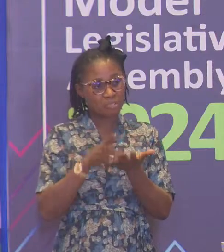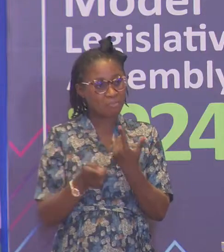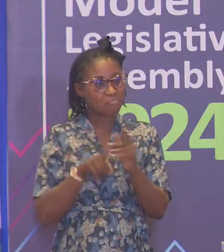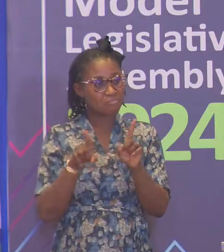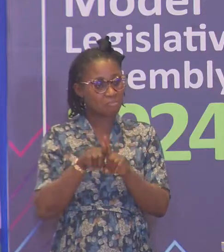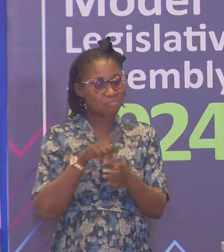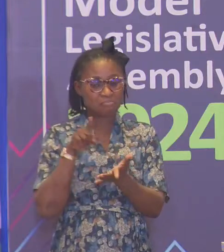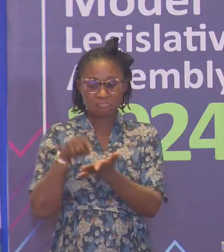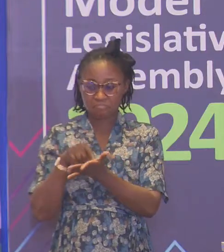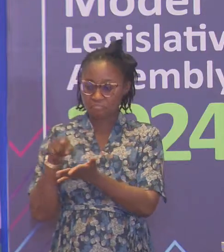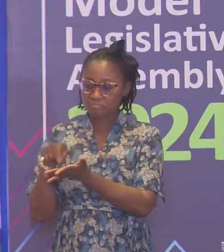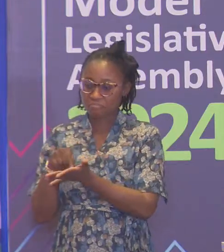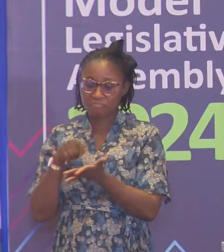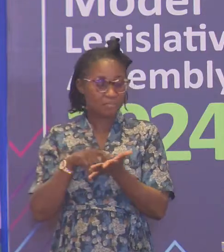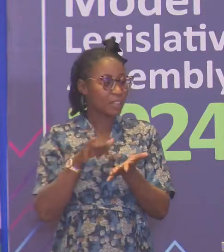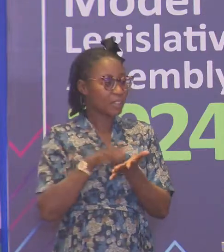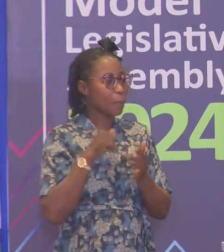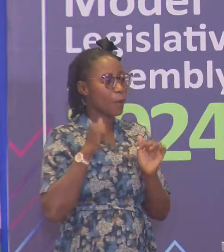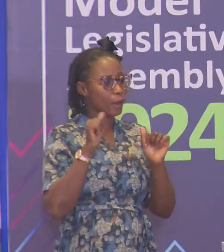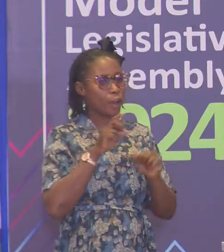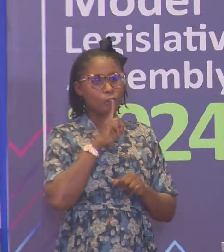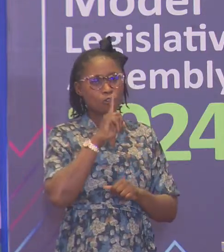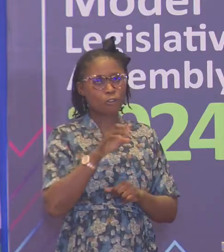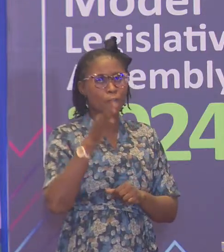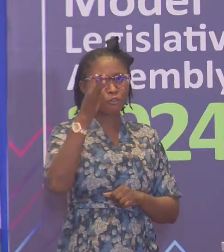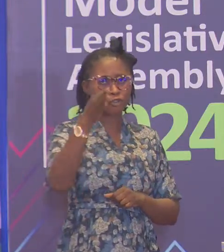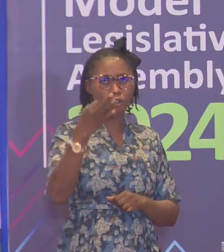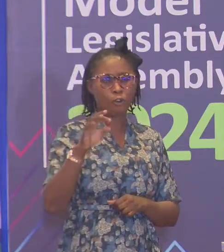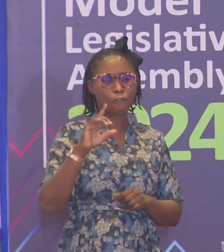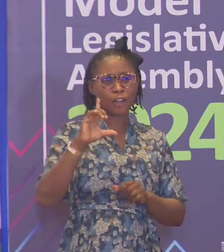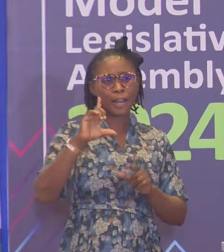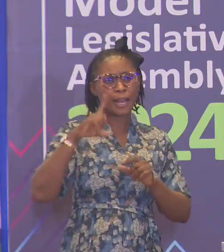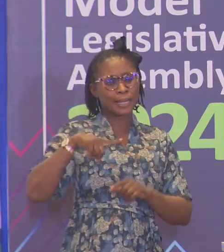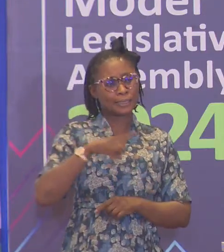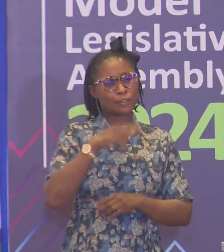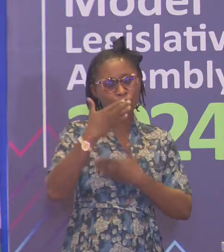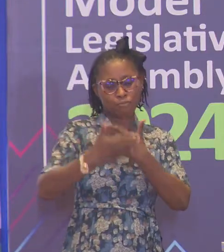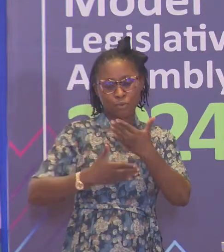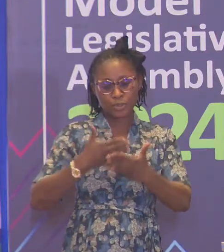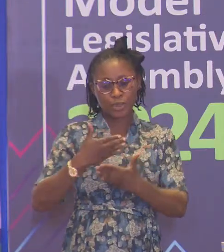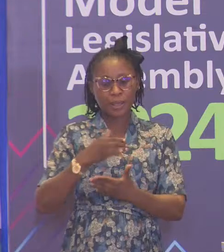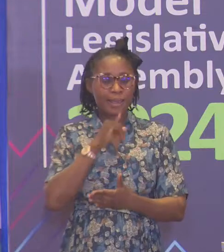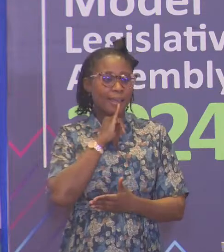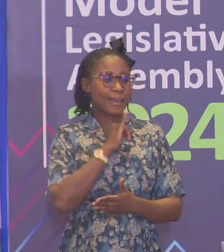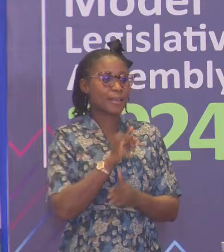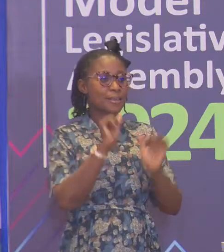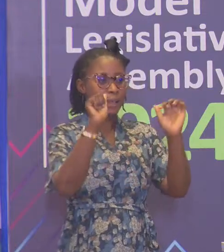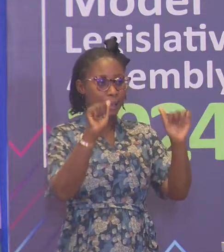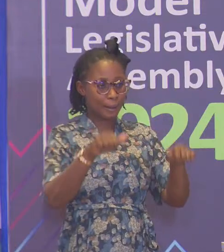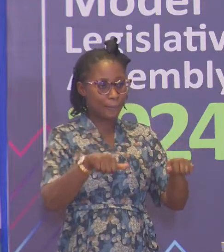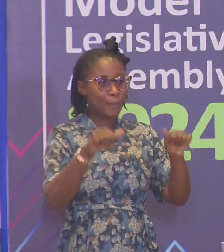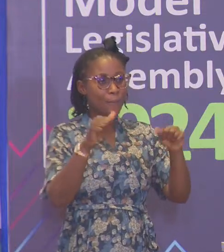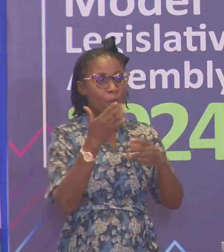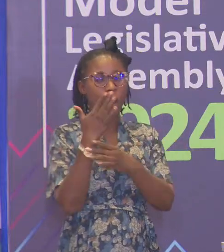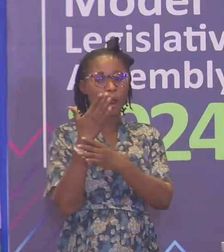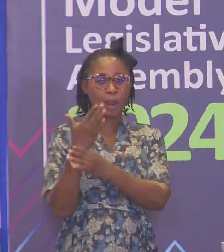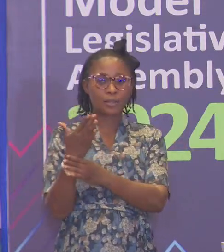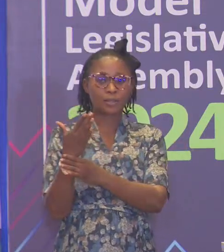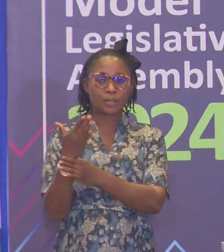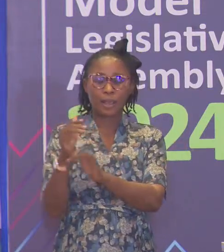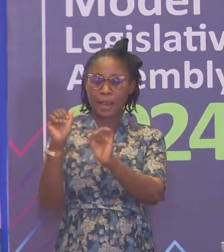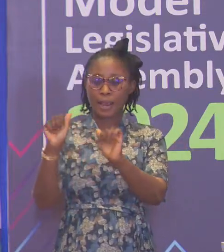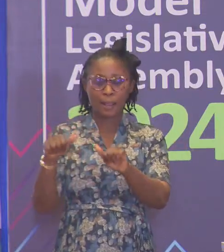can ensure the future of our legislative process is in capable hands, capable